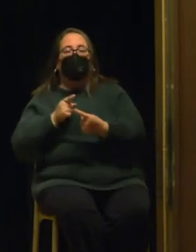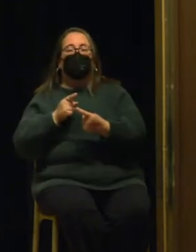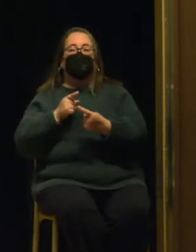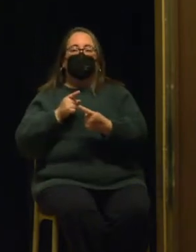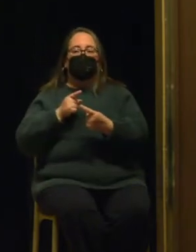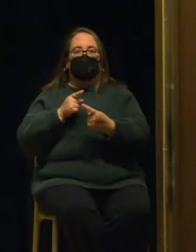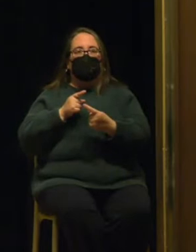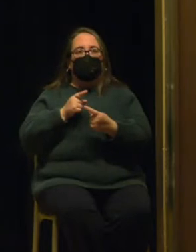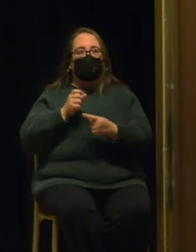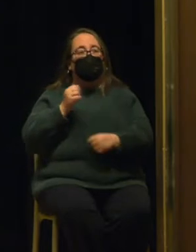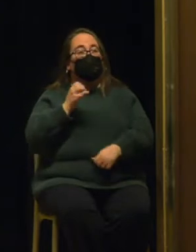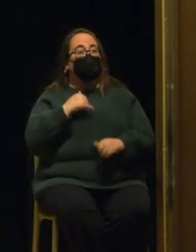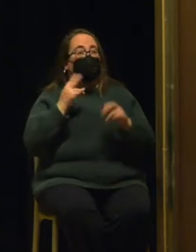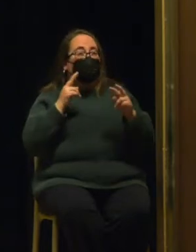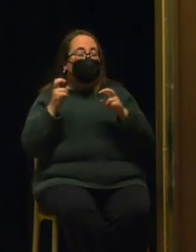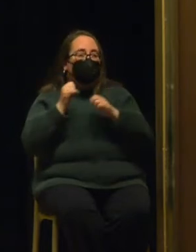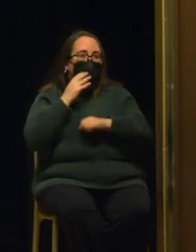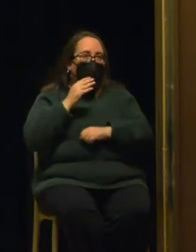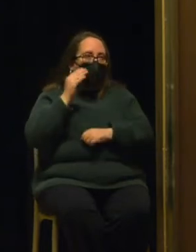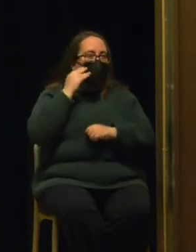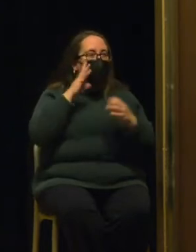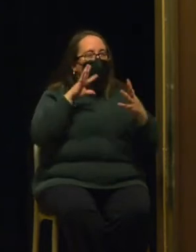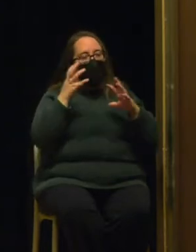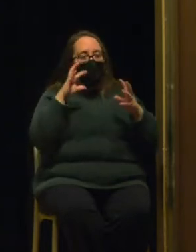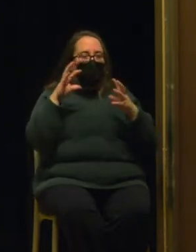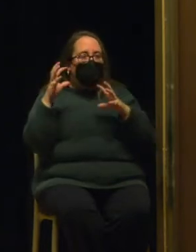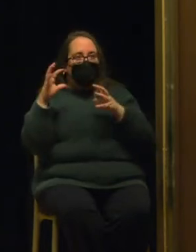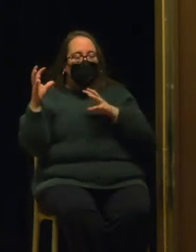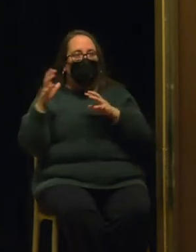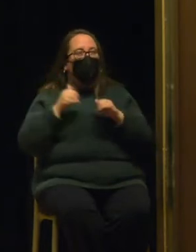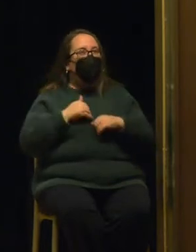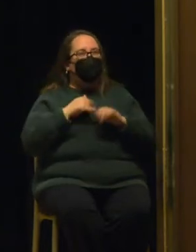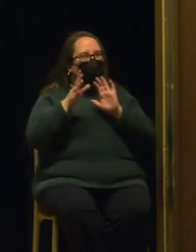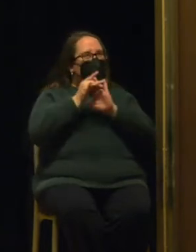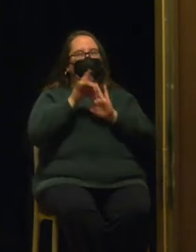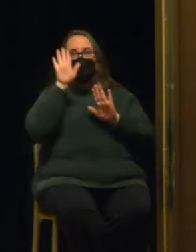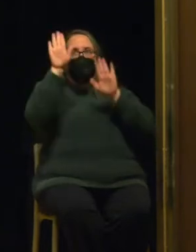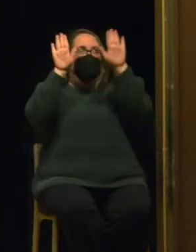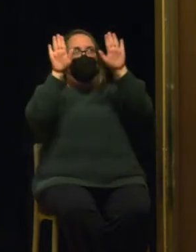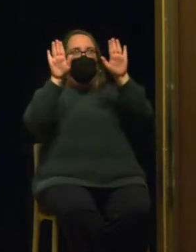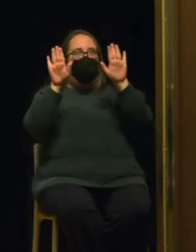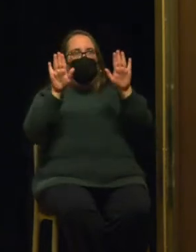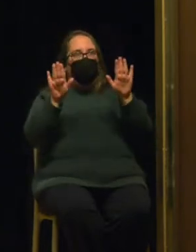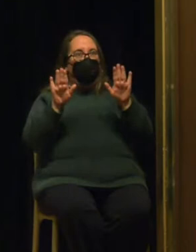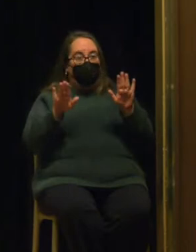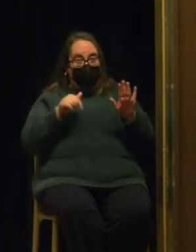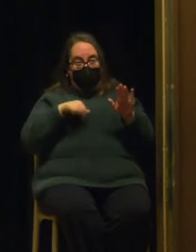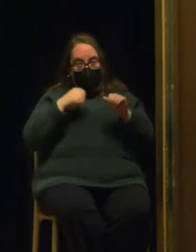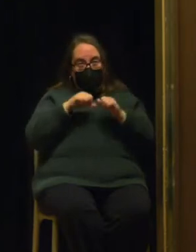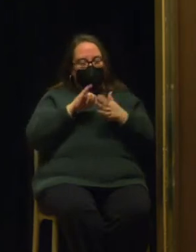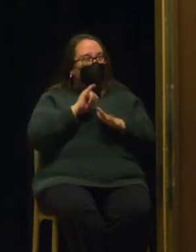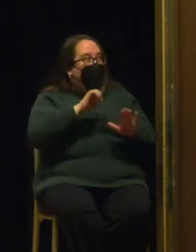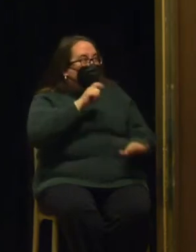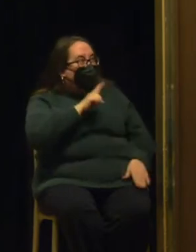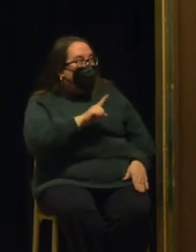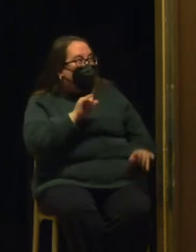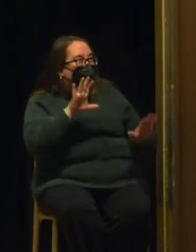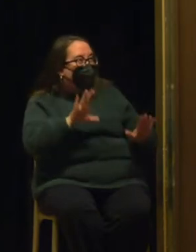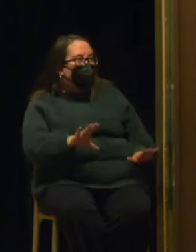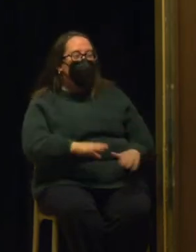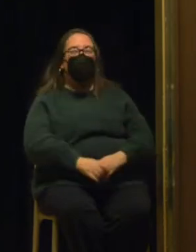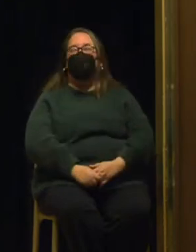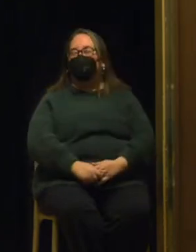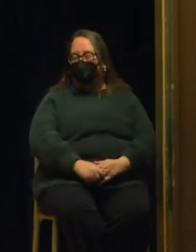You know, she had issues at home. She had all her sticky notes on the mirror. Right. I still do that. Oh, do you? Yes, so I do. Great.